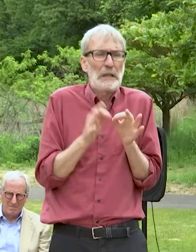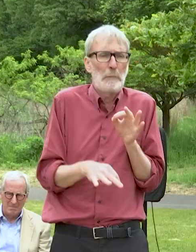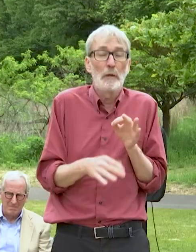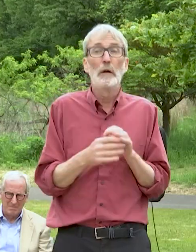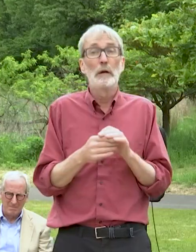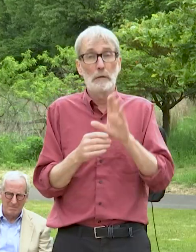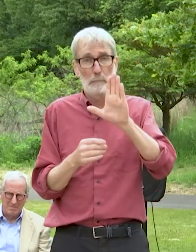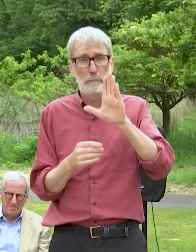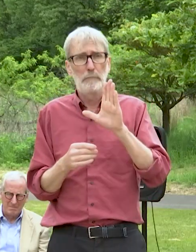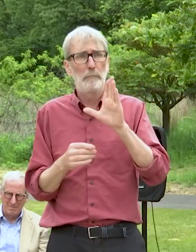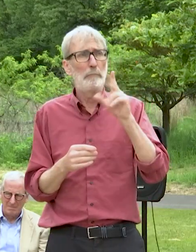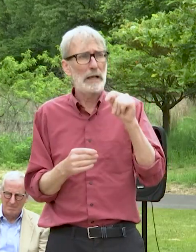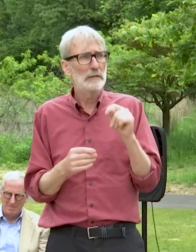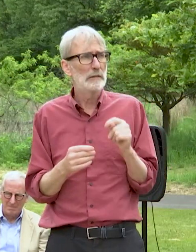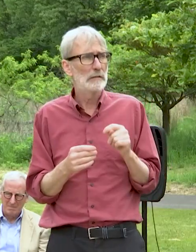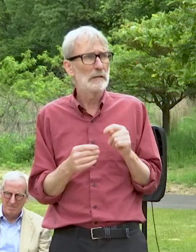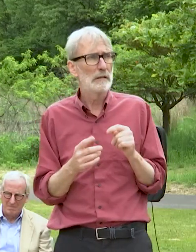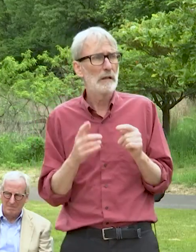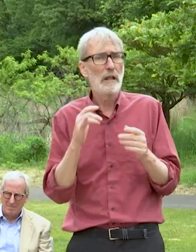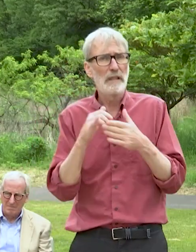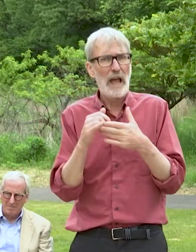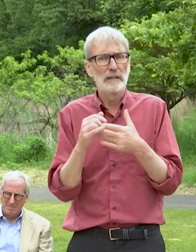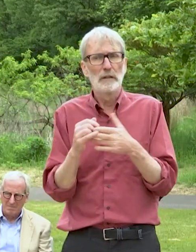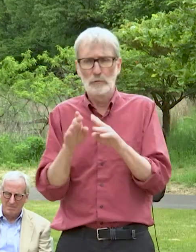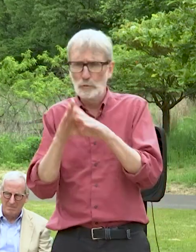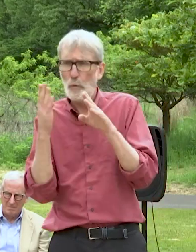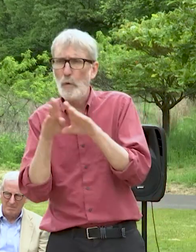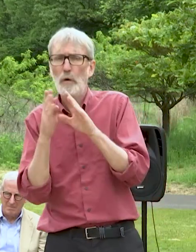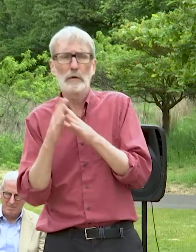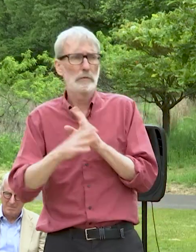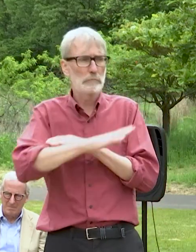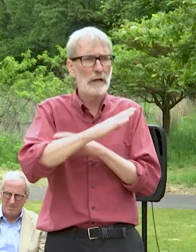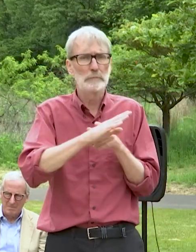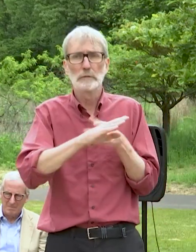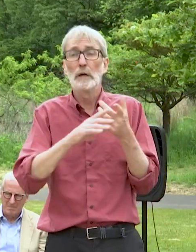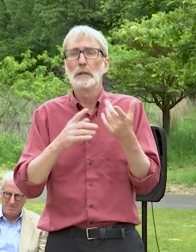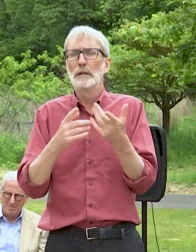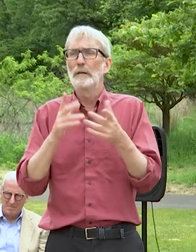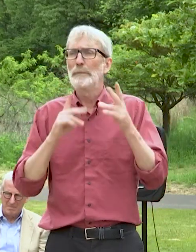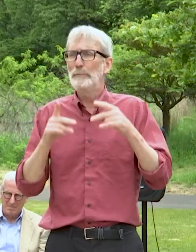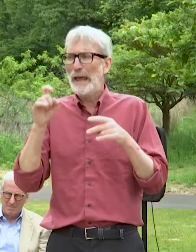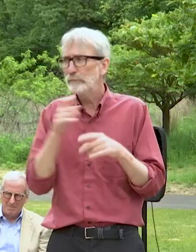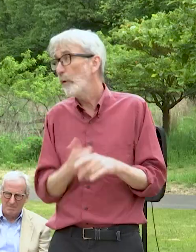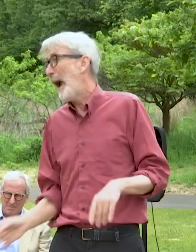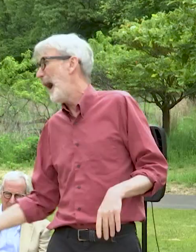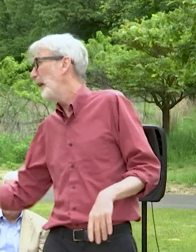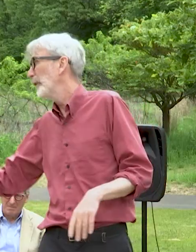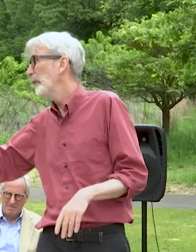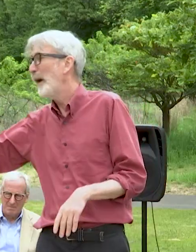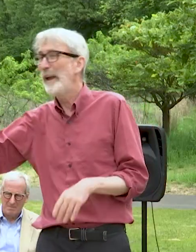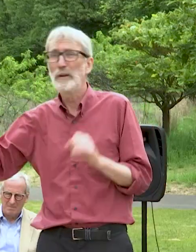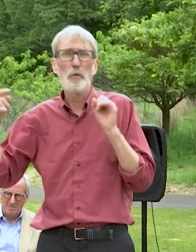But still, you know, those accommodations often require users to go out of their way or to make, you know,